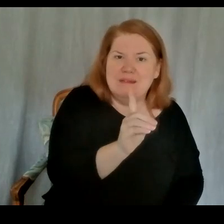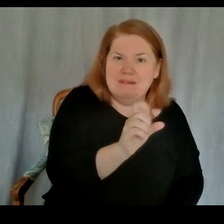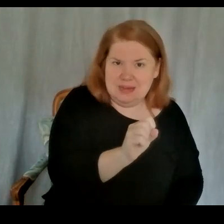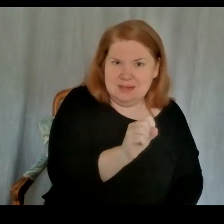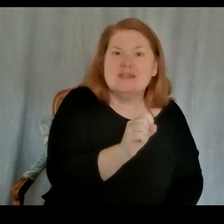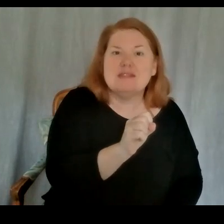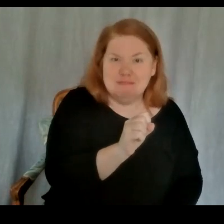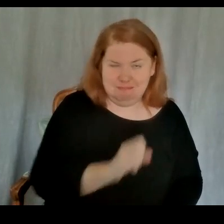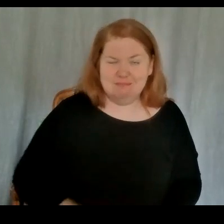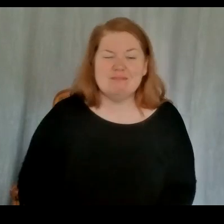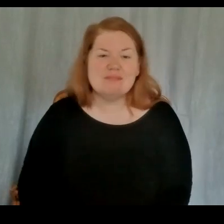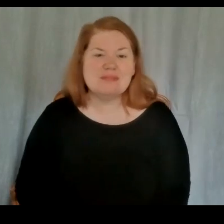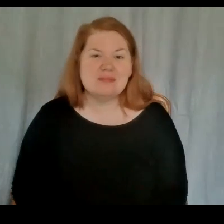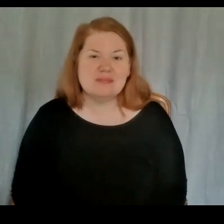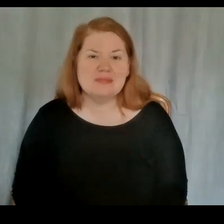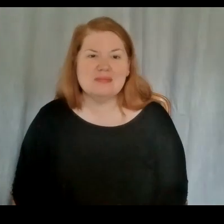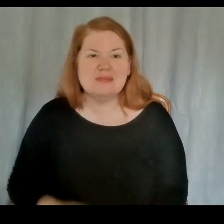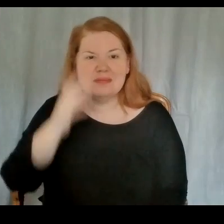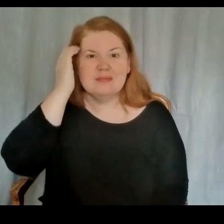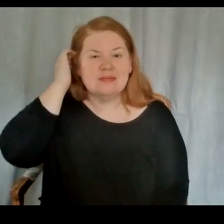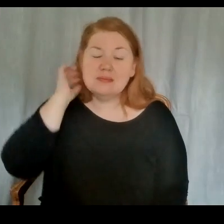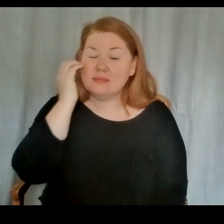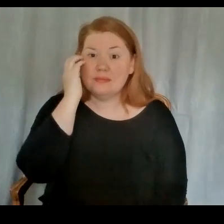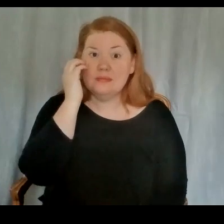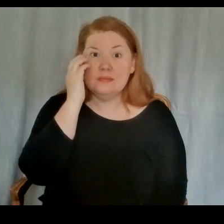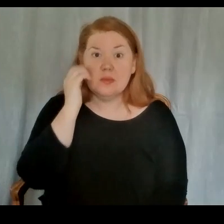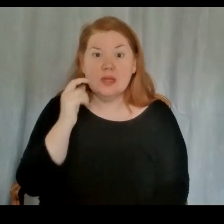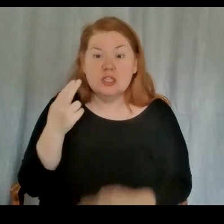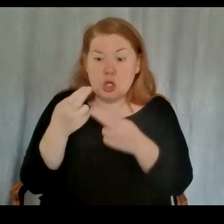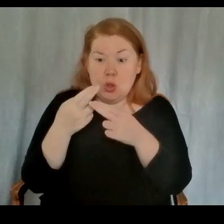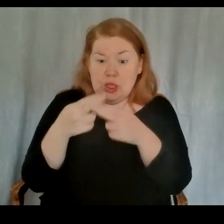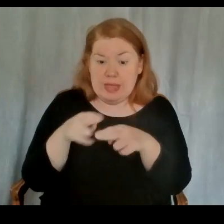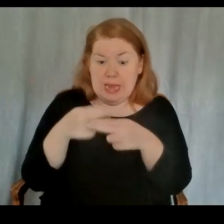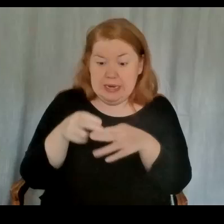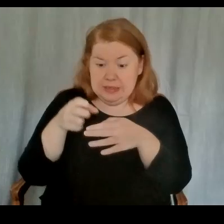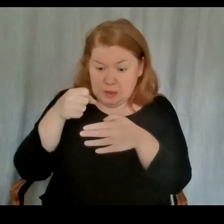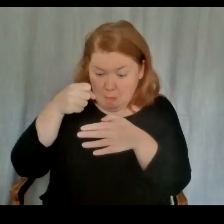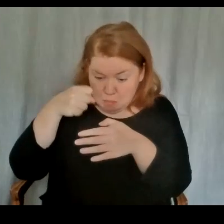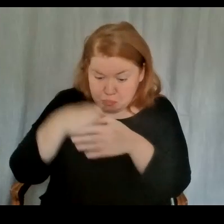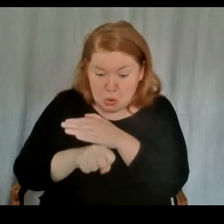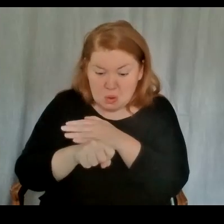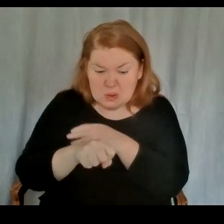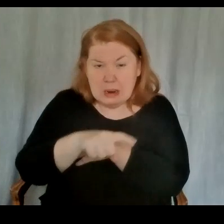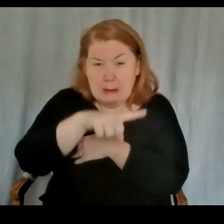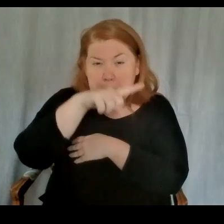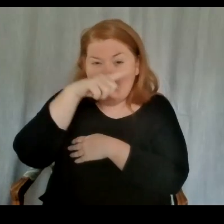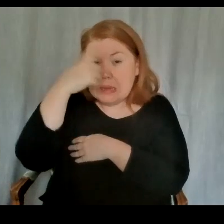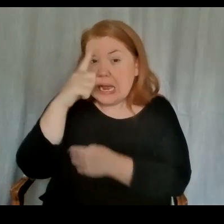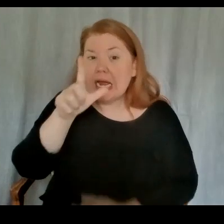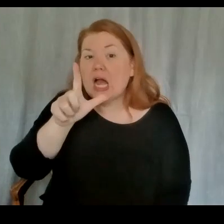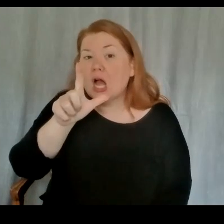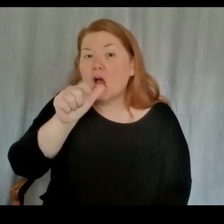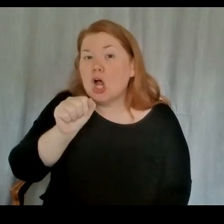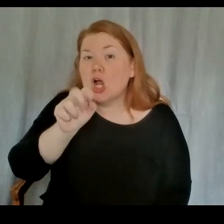Ooh. When the eggs hatch, tiny black larvae emerge. So they're